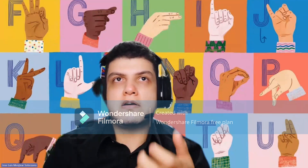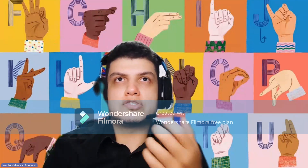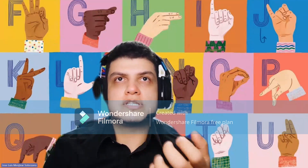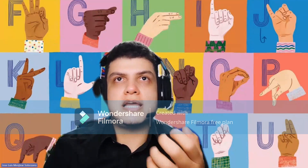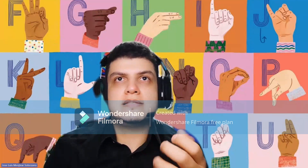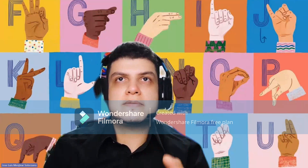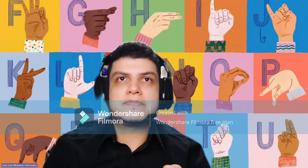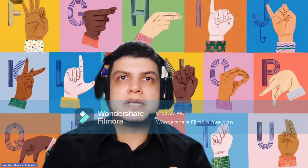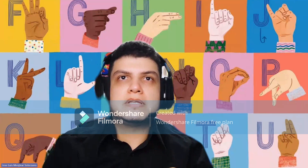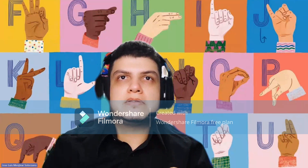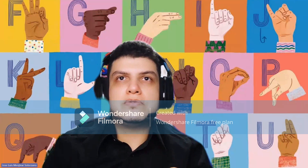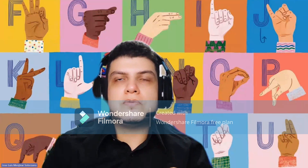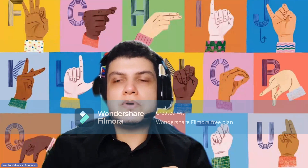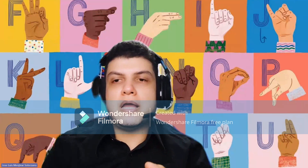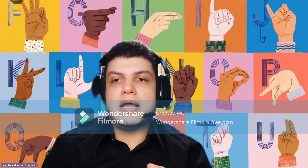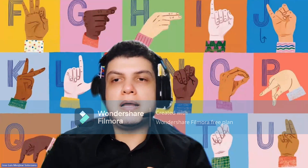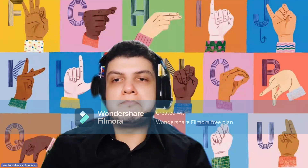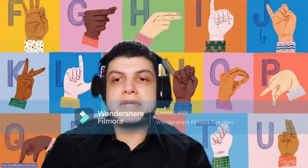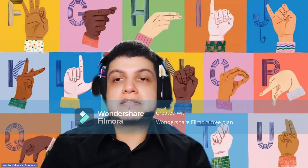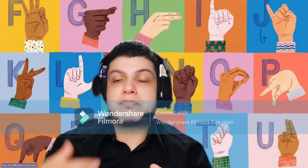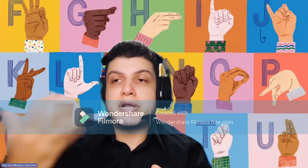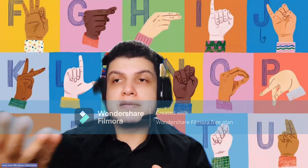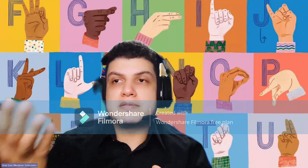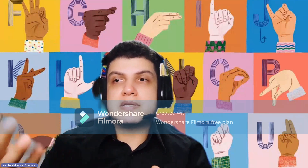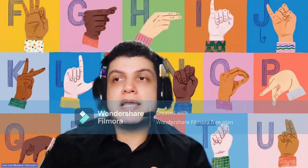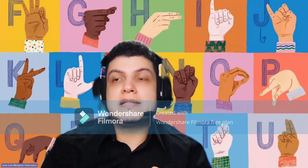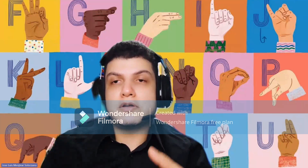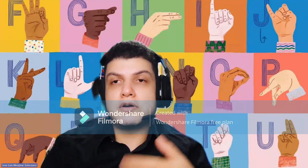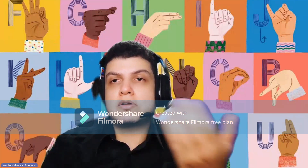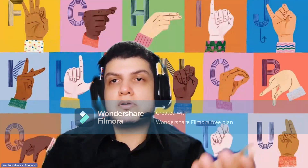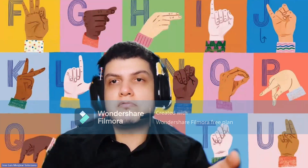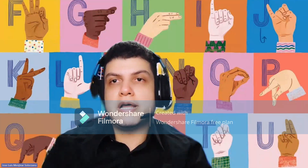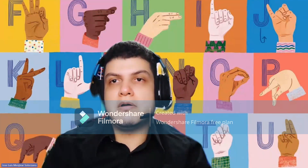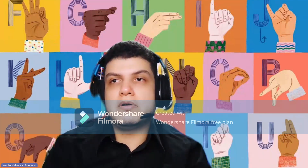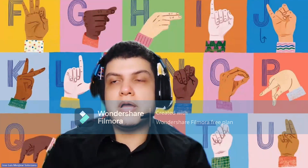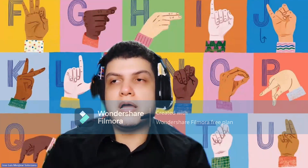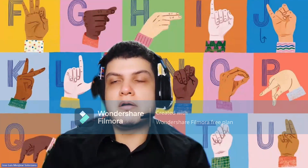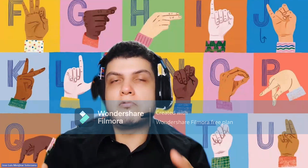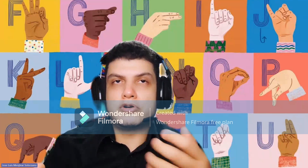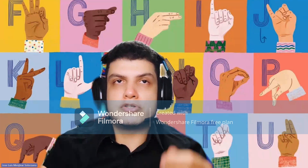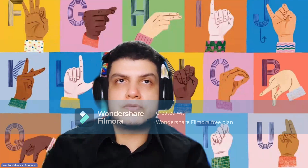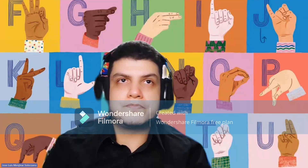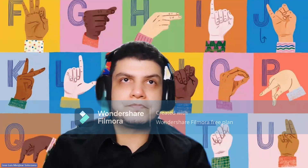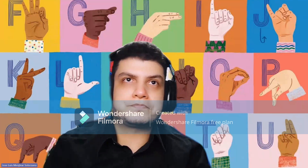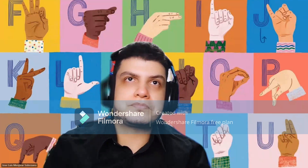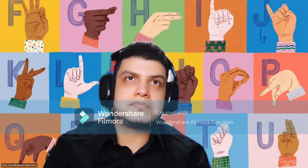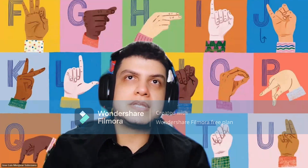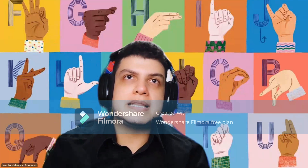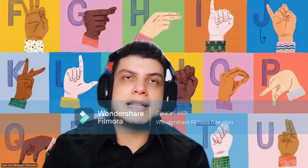of signs to express and talk without words.